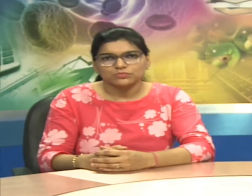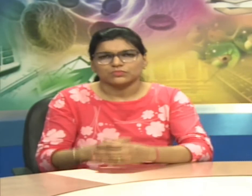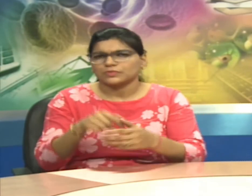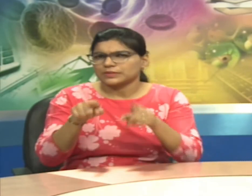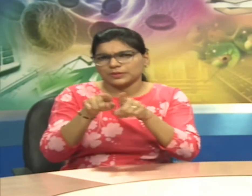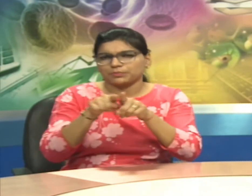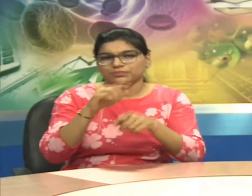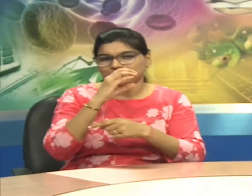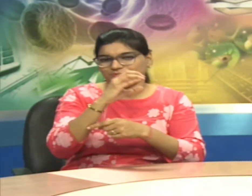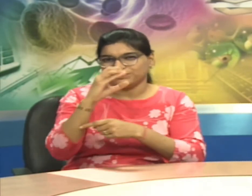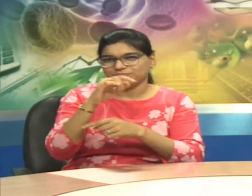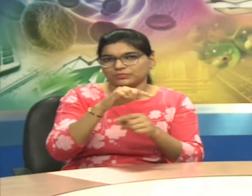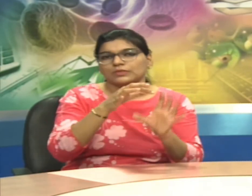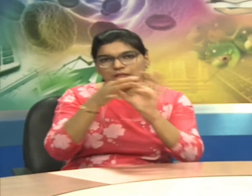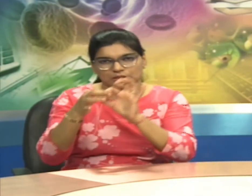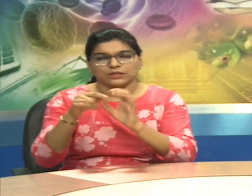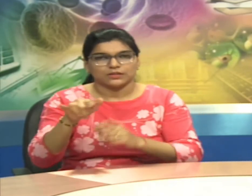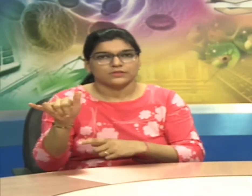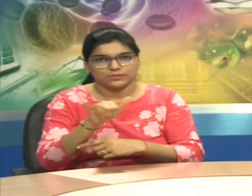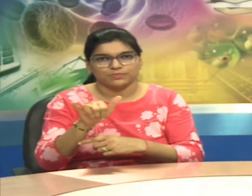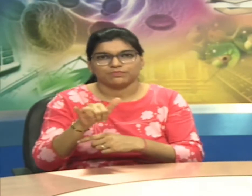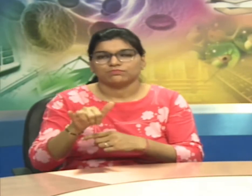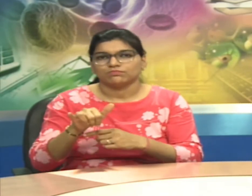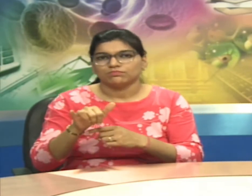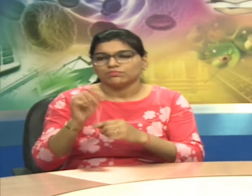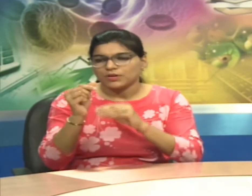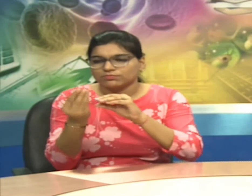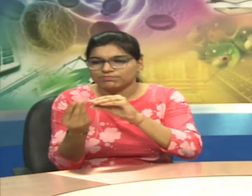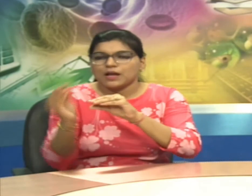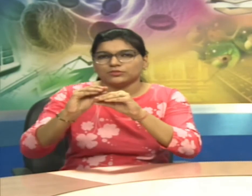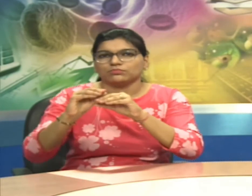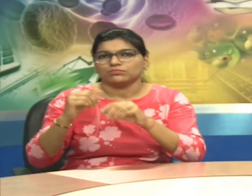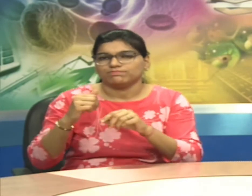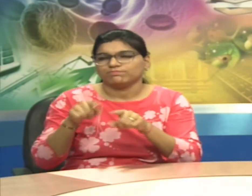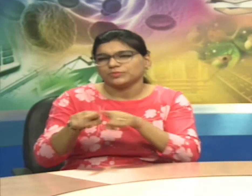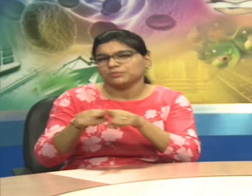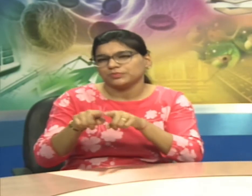Next word is overdraft. It is similar to cash credit.